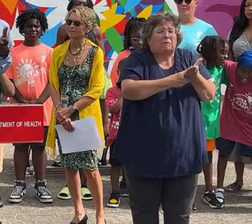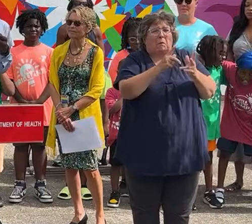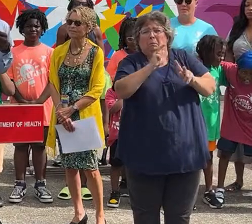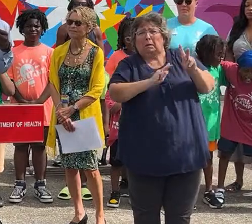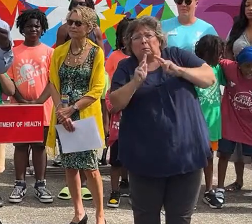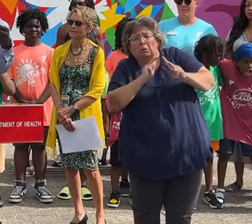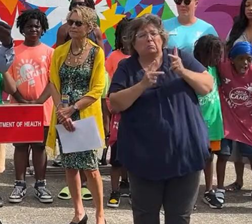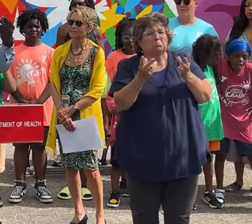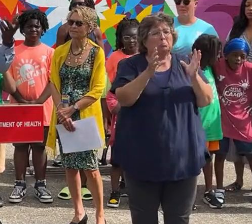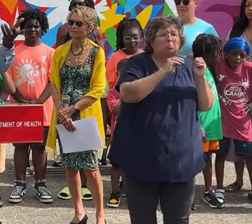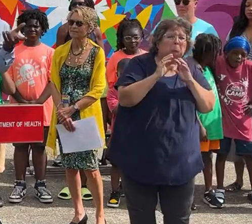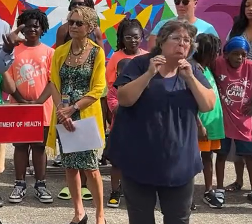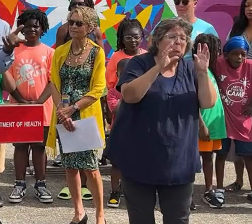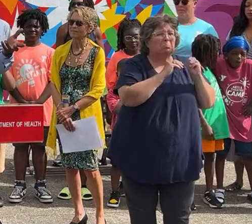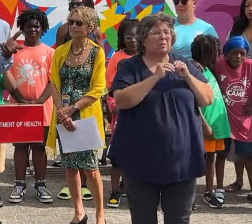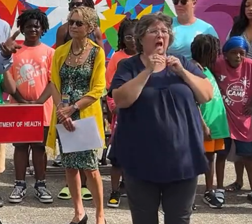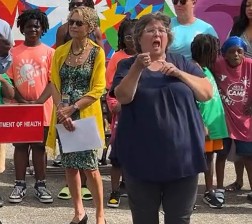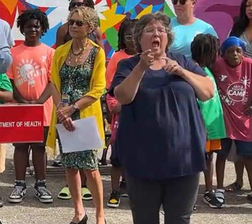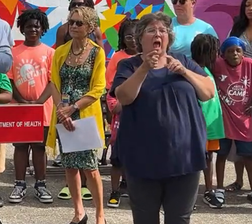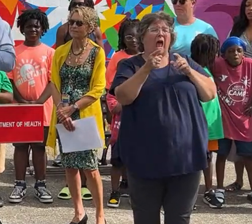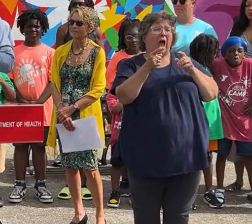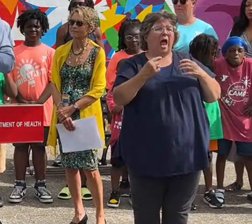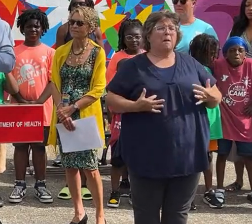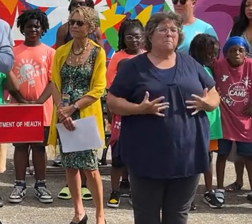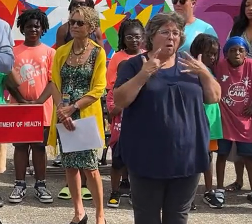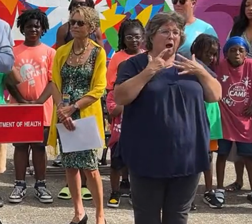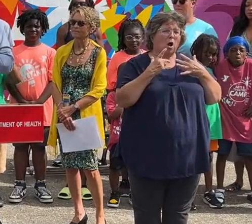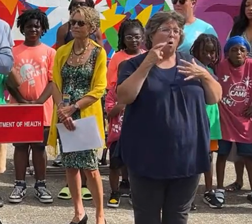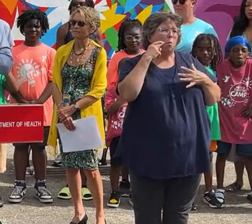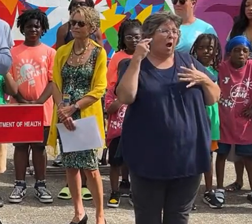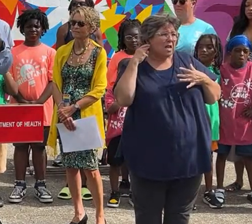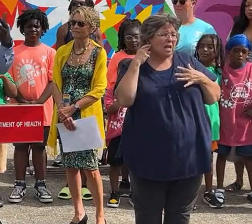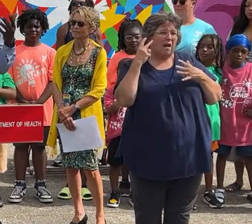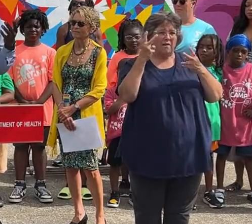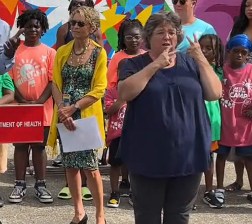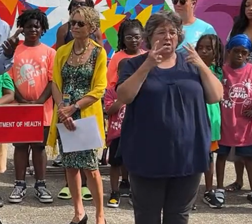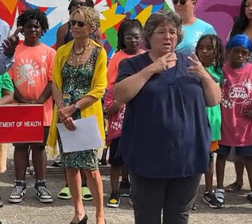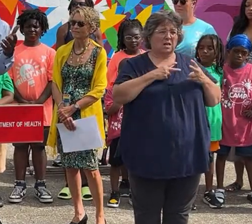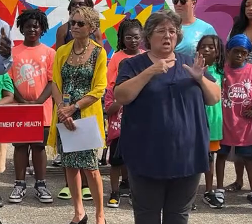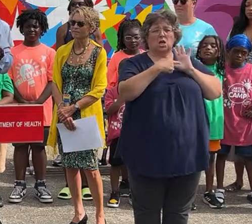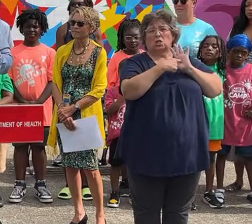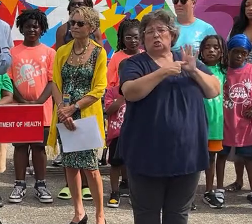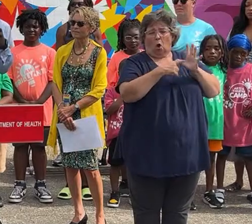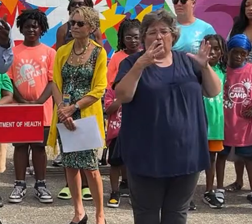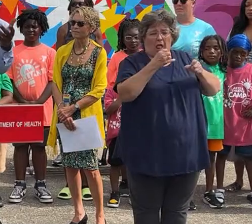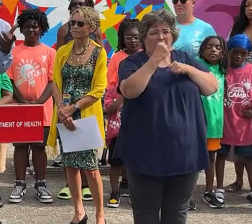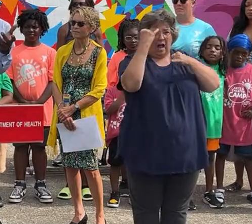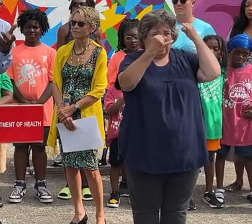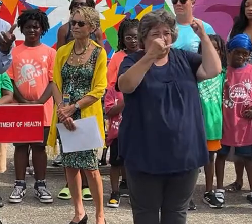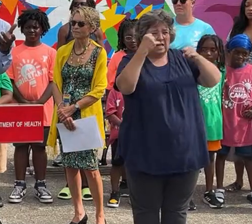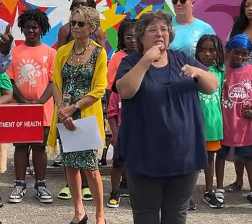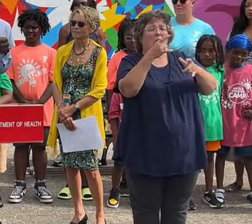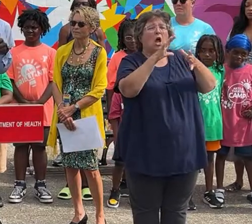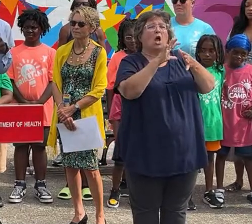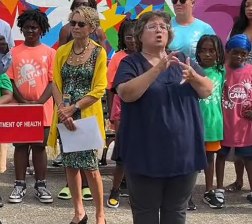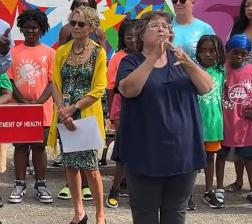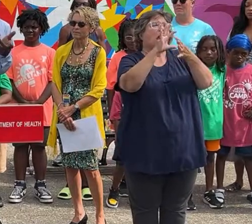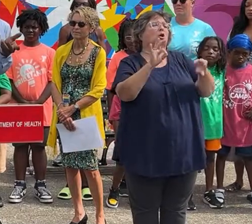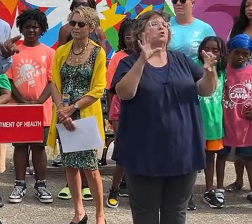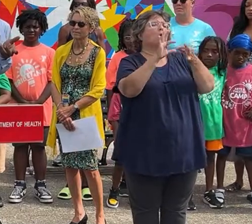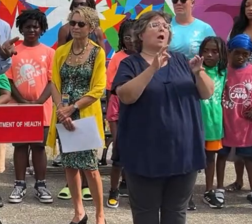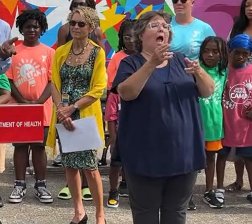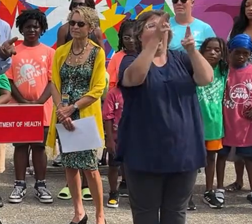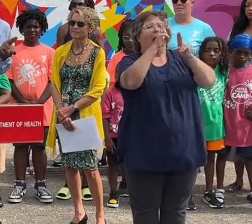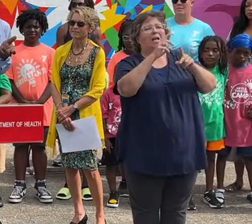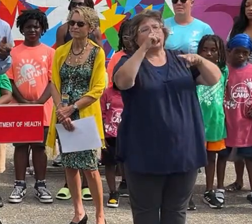residents, and inspiring dialogue among residents and visitors. It reflects our collective identity, tells our unique stories, and honors